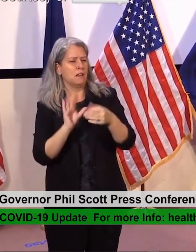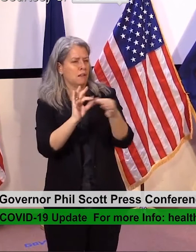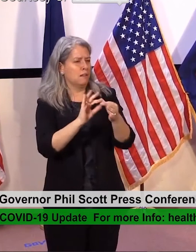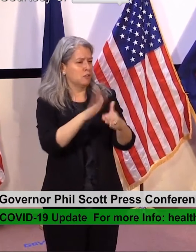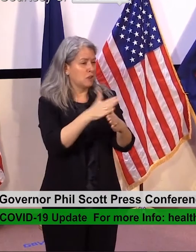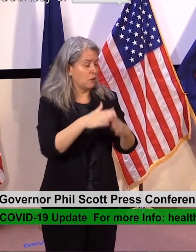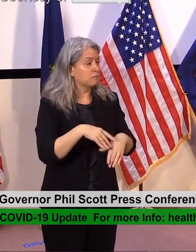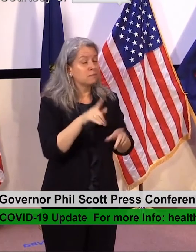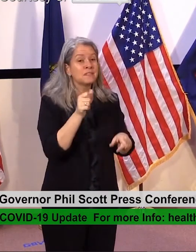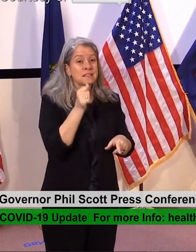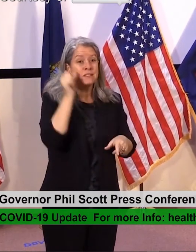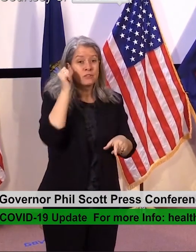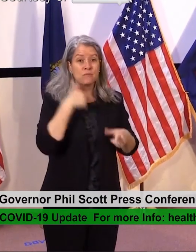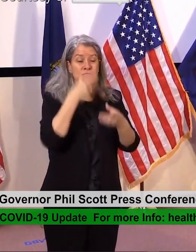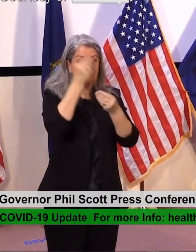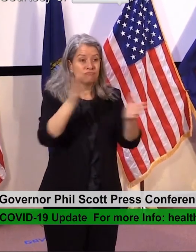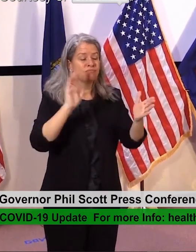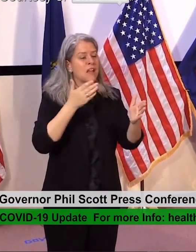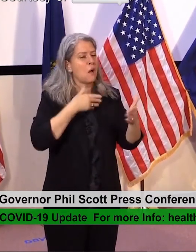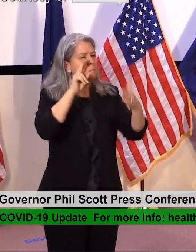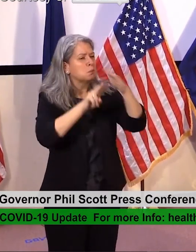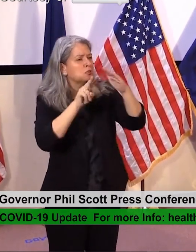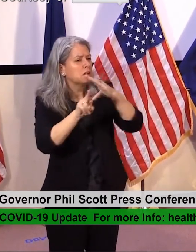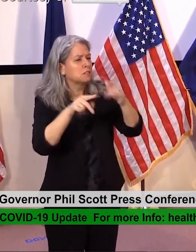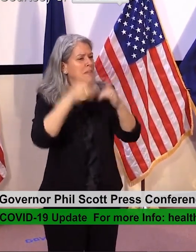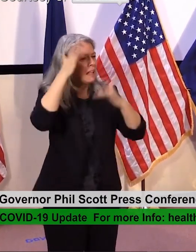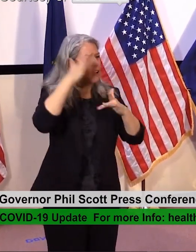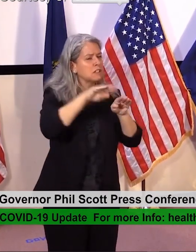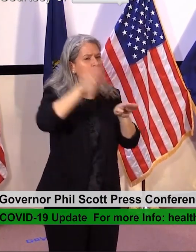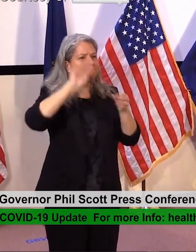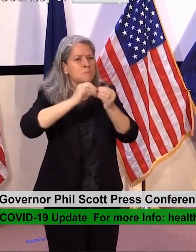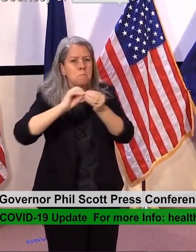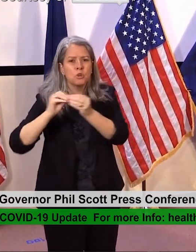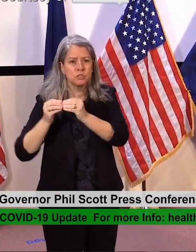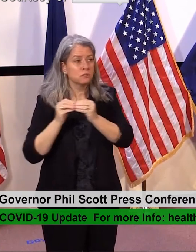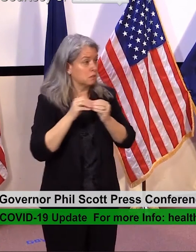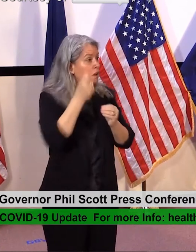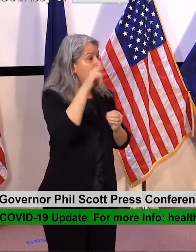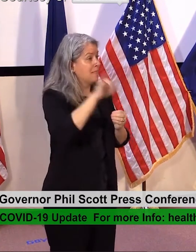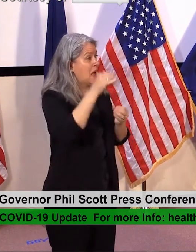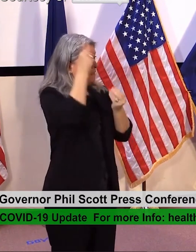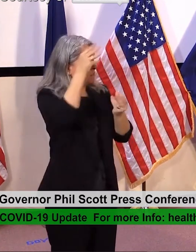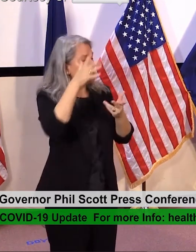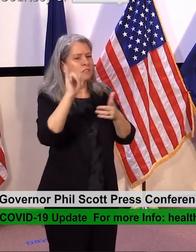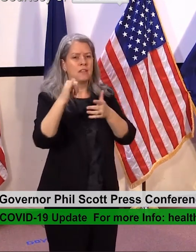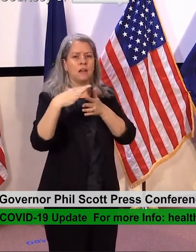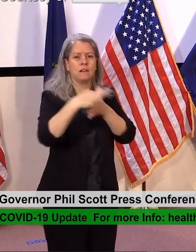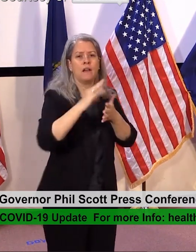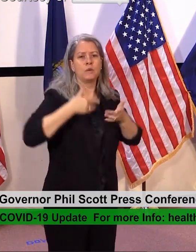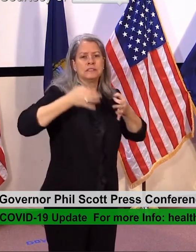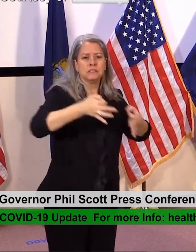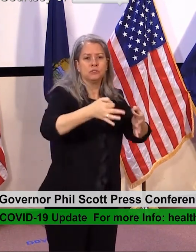presented our modeling and projections yesterday, as you all know, which is data that we use to guide our decisions and plan